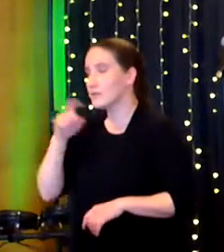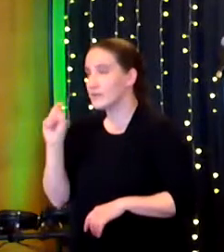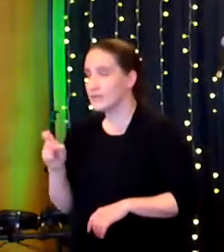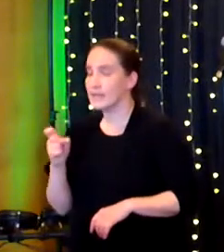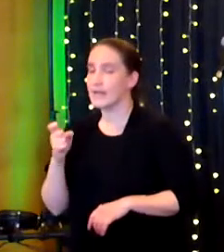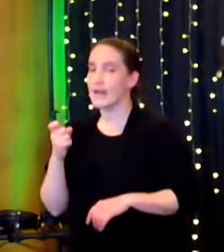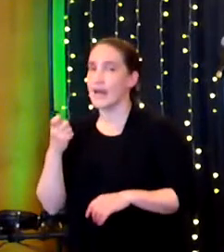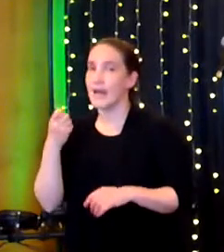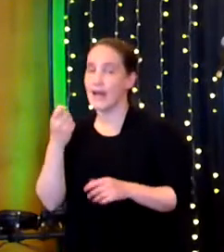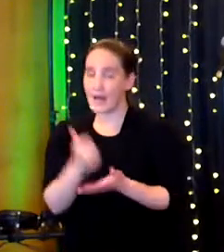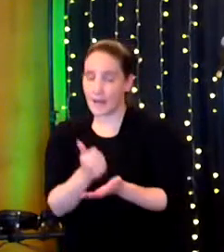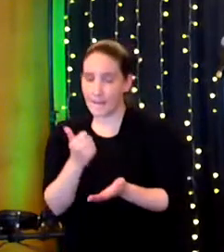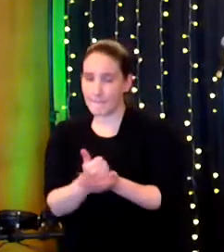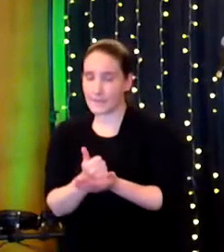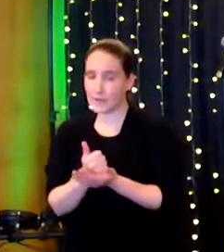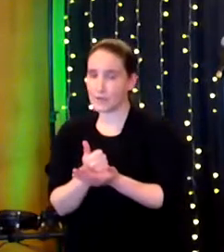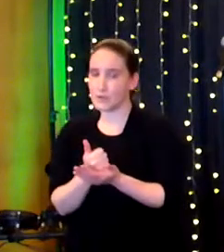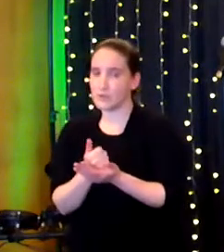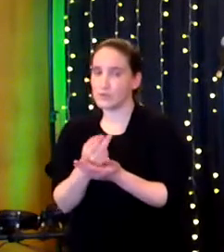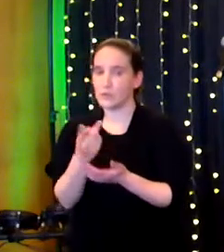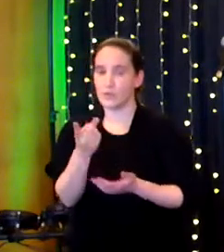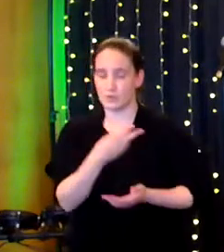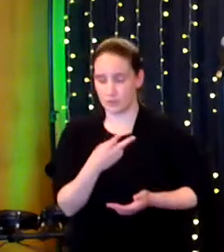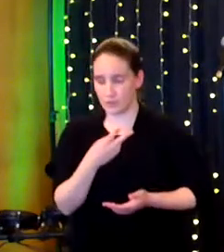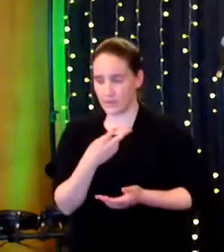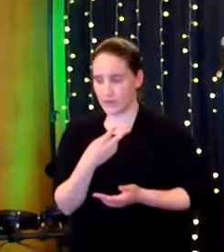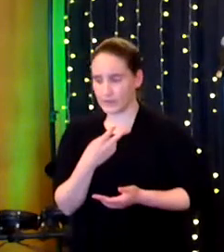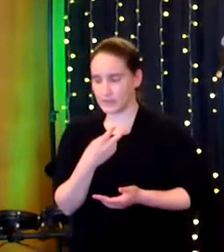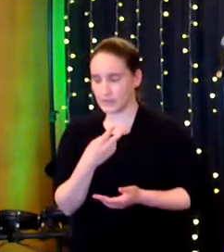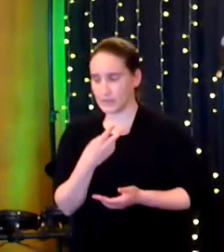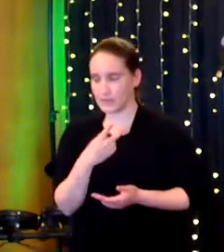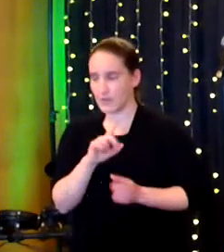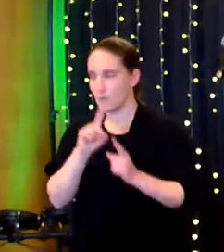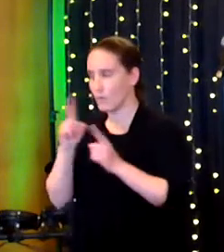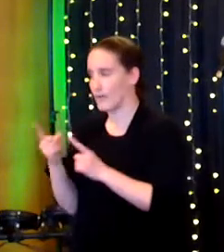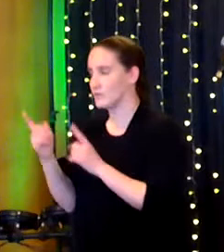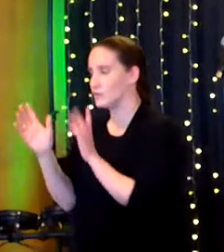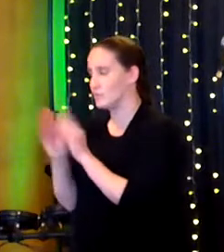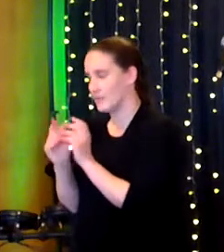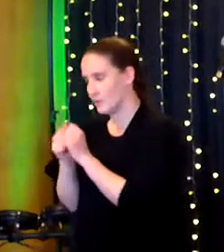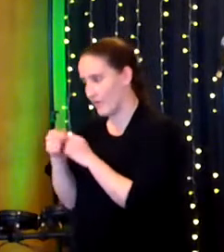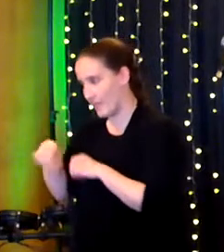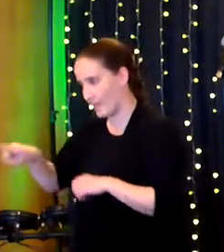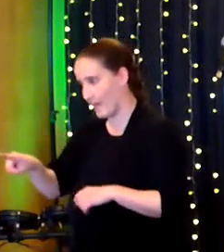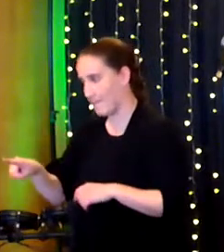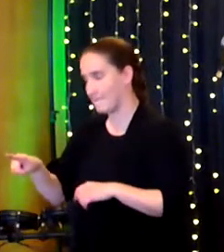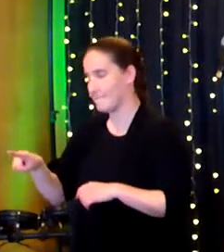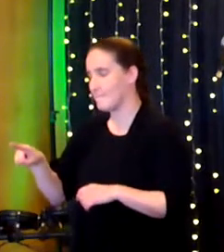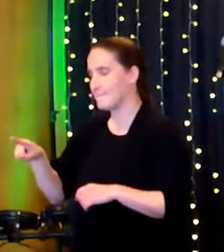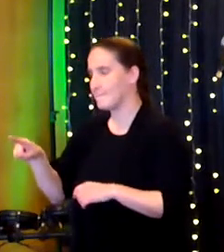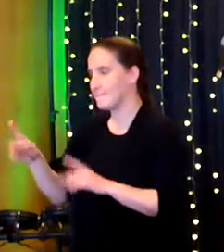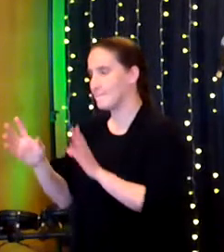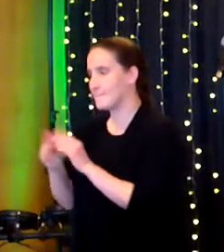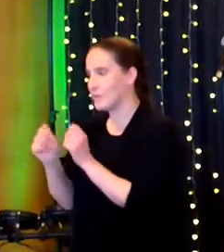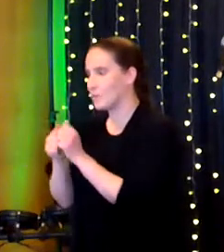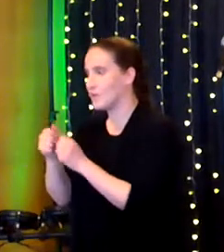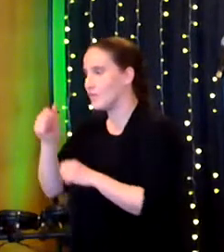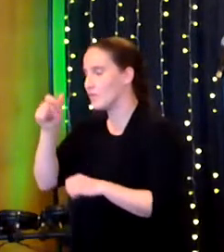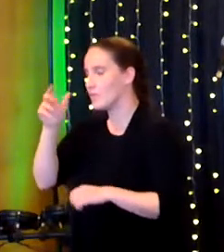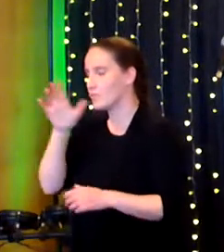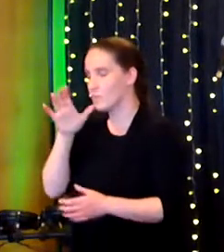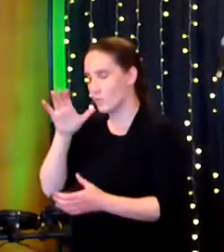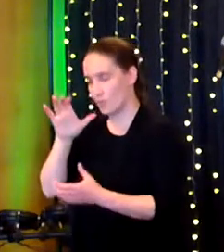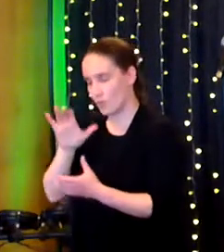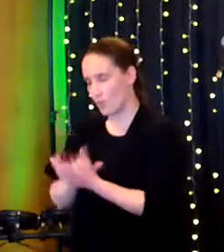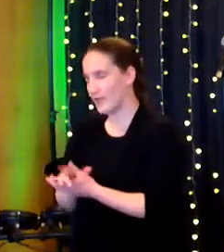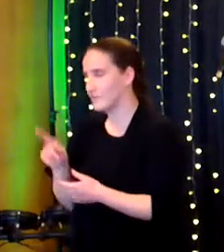the house to meet with the wife, and she was a big, beautiful, wonderful African-American woman, and she